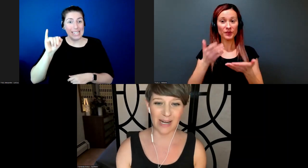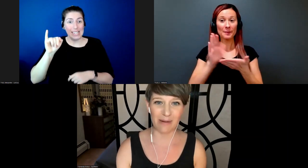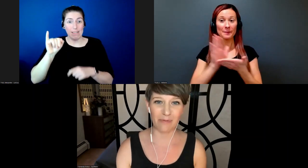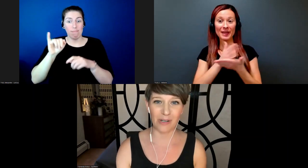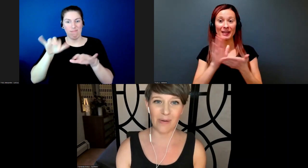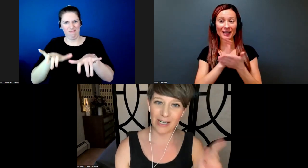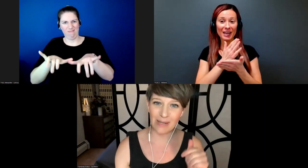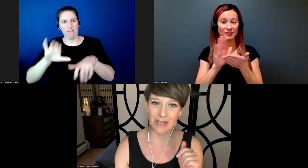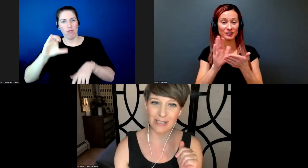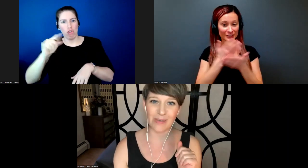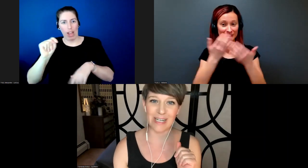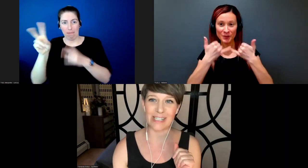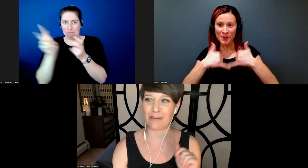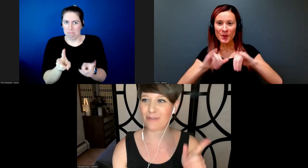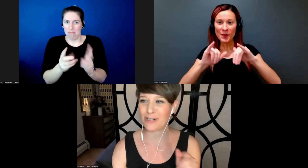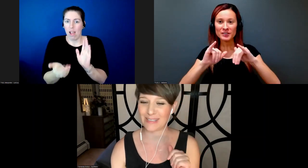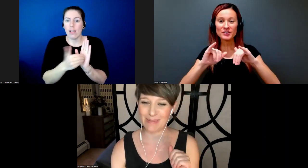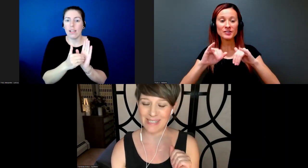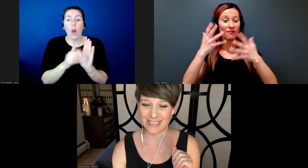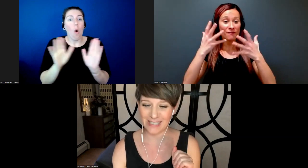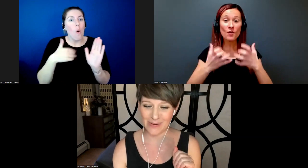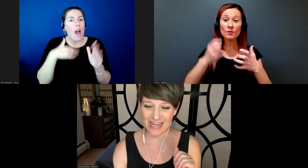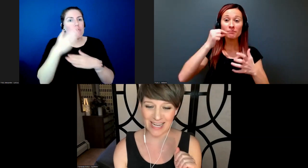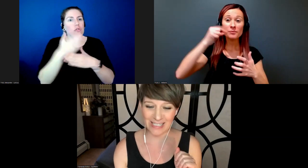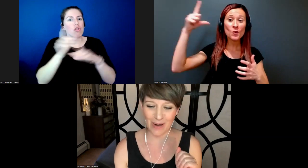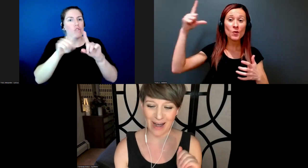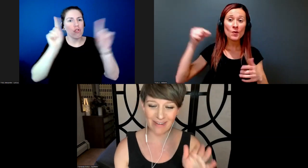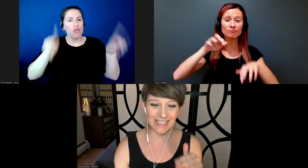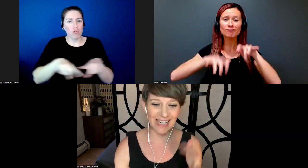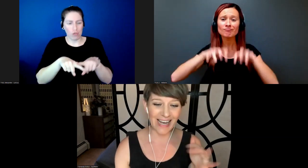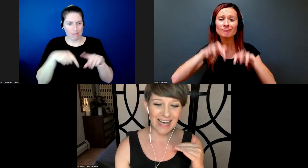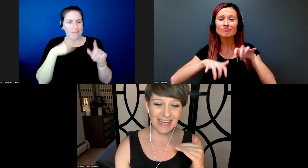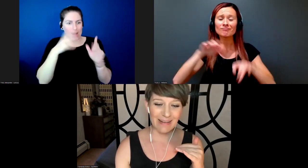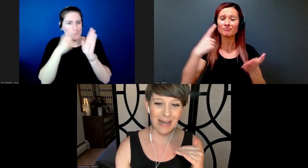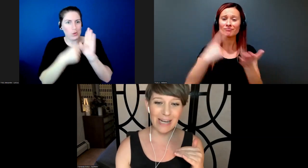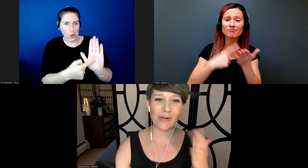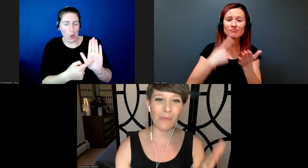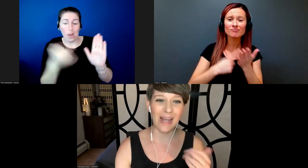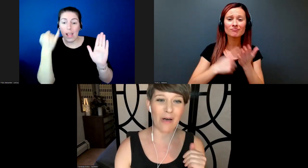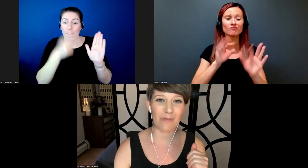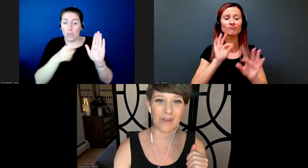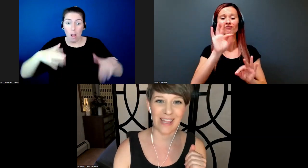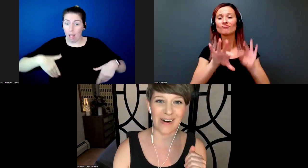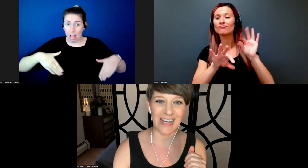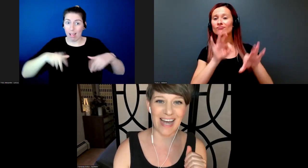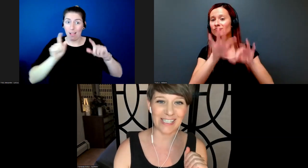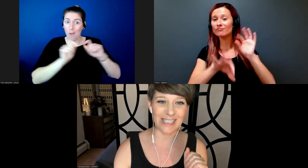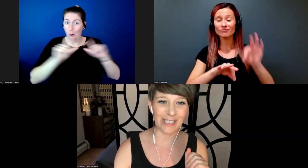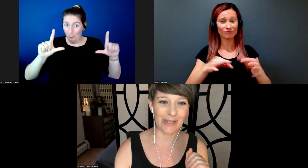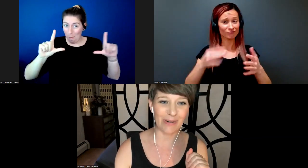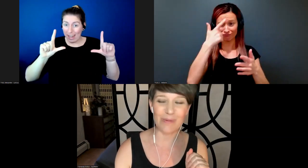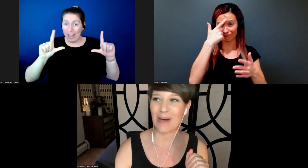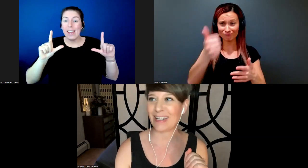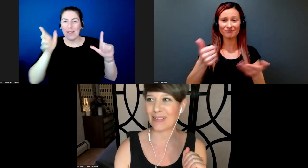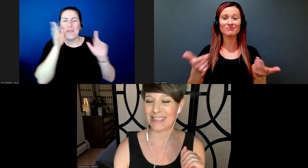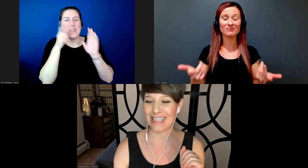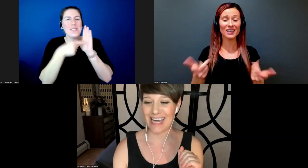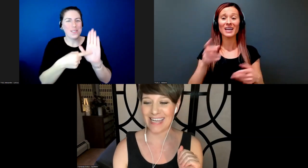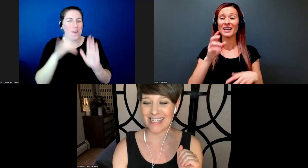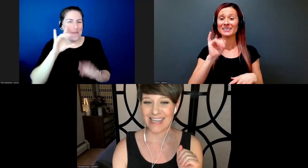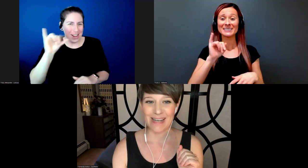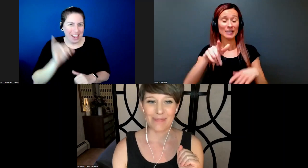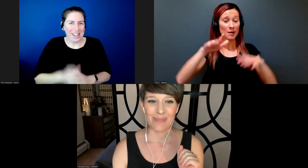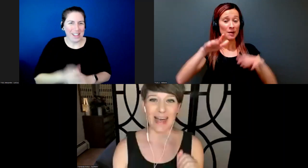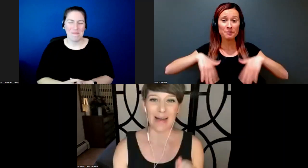more time for you. Actually, I'm going to screen share first, just so in case you haven't made your way over there yet, just to show you what it looks